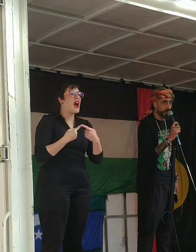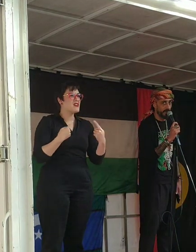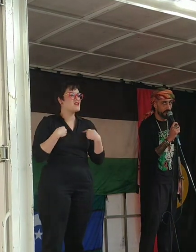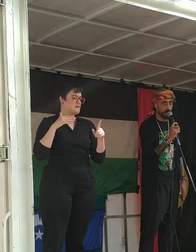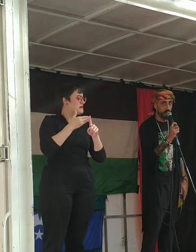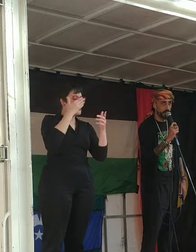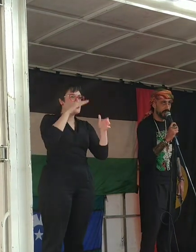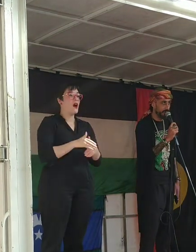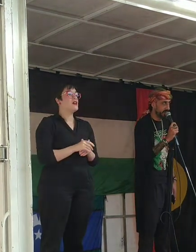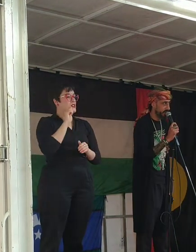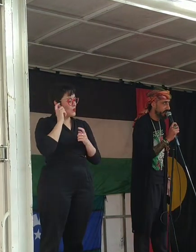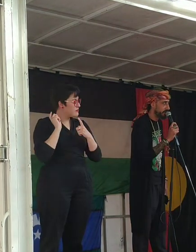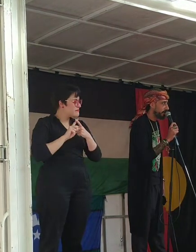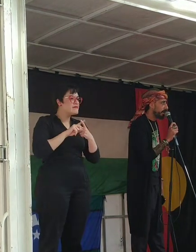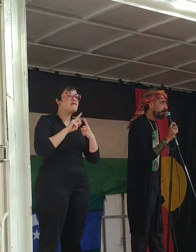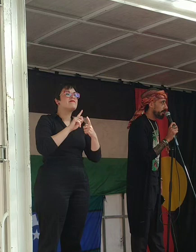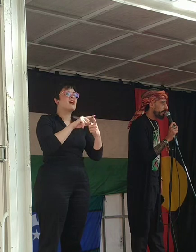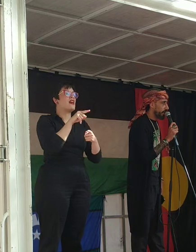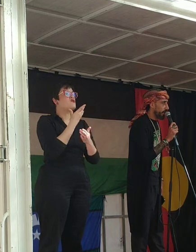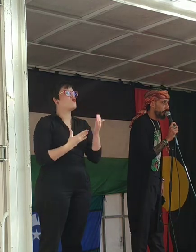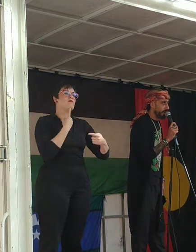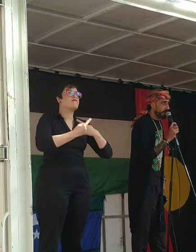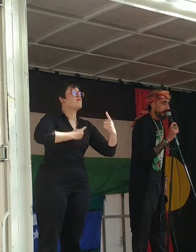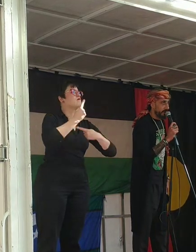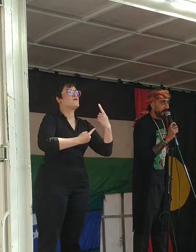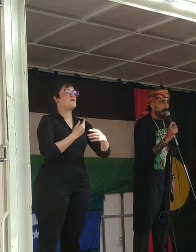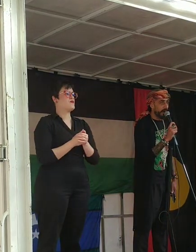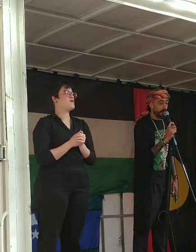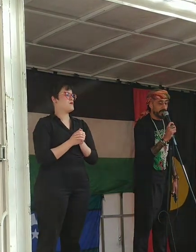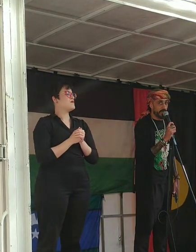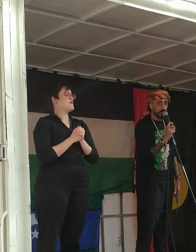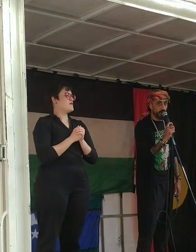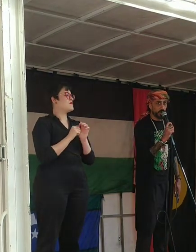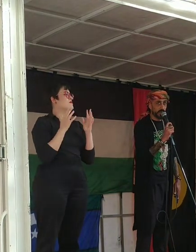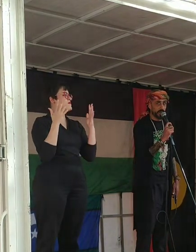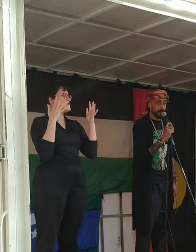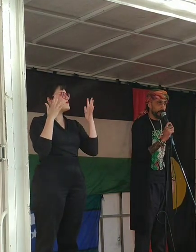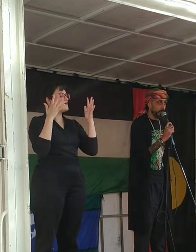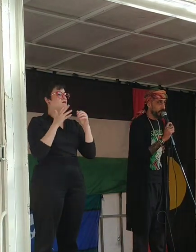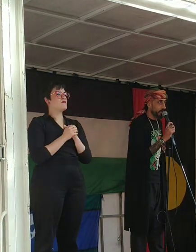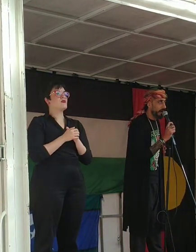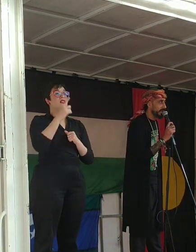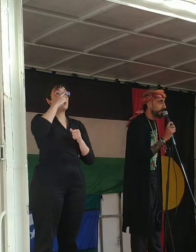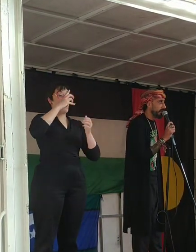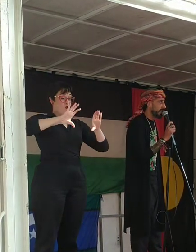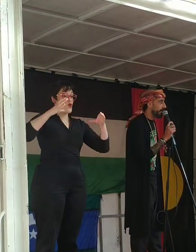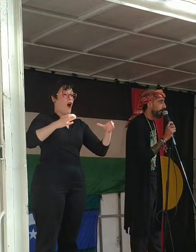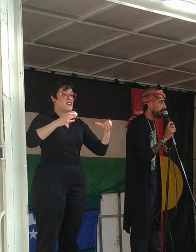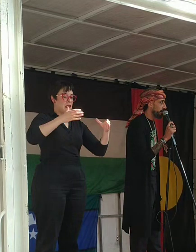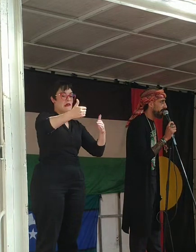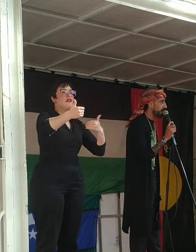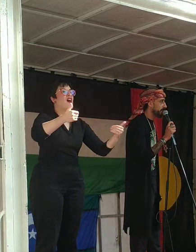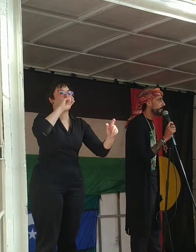message and we will keep going on with that message. So I want to tell you that the people united